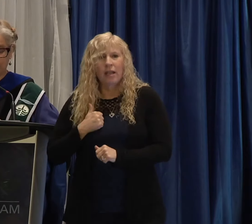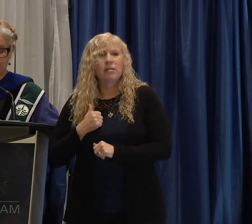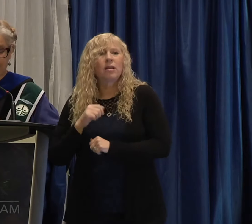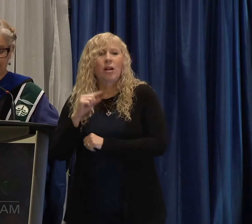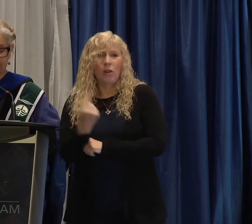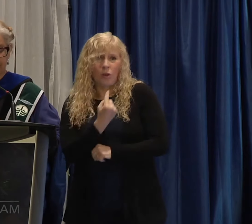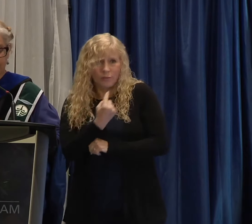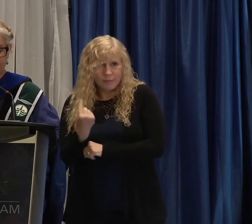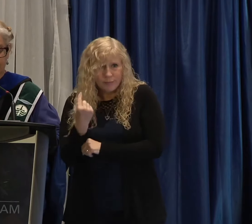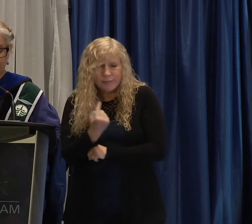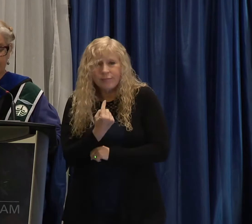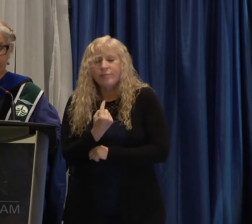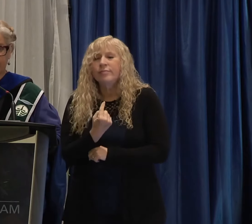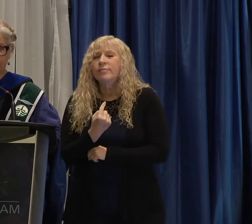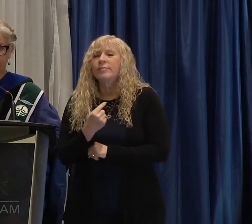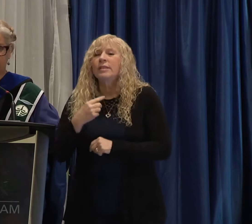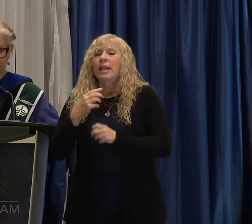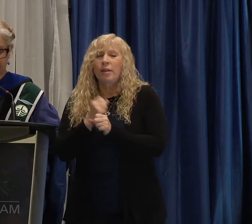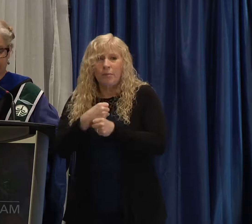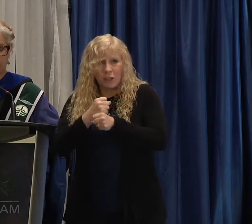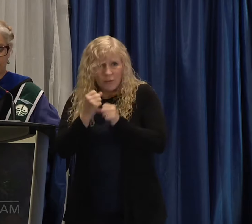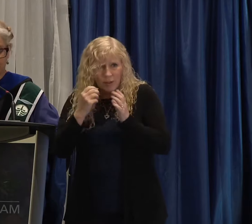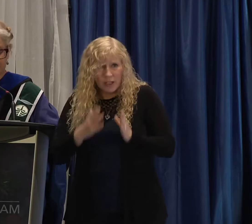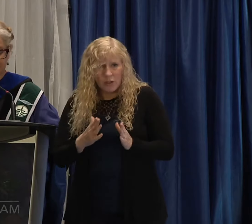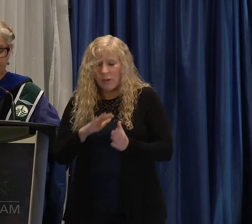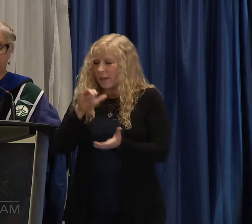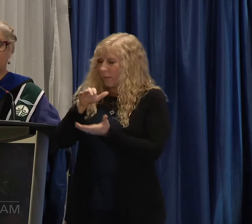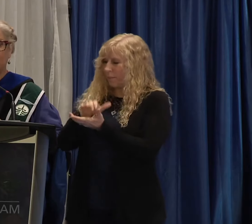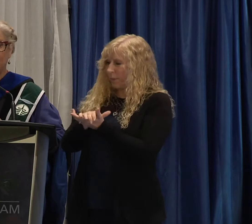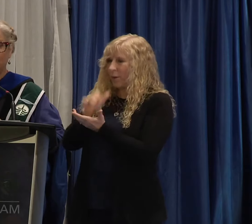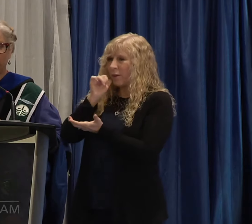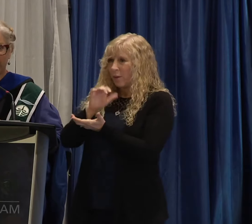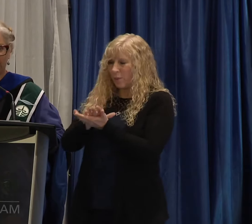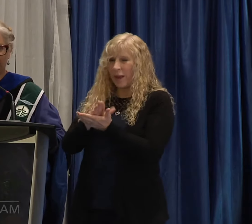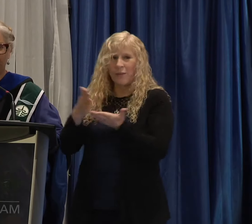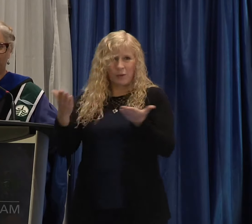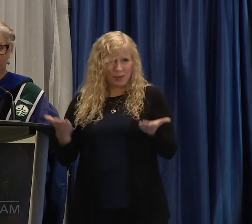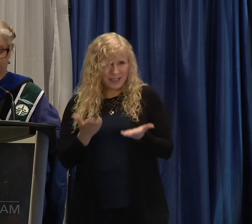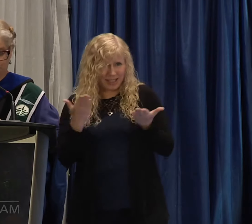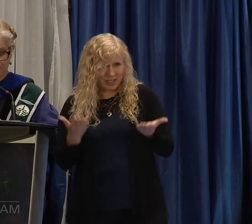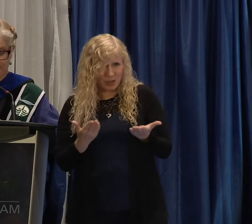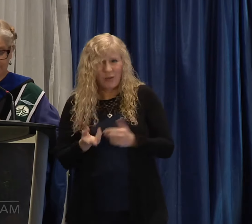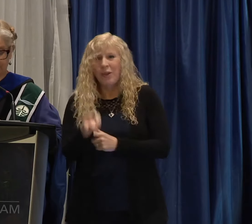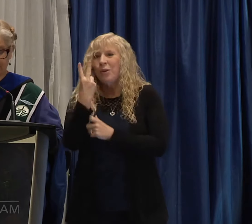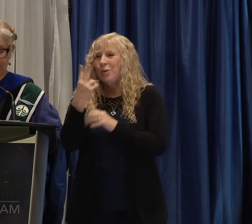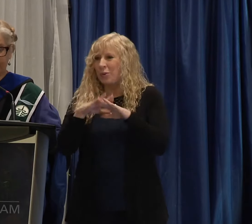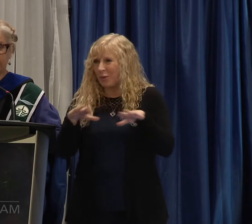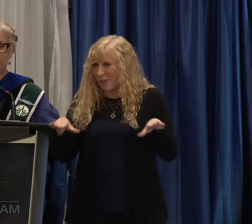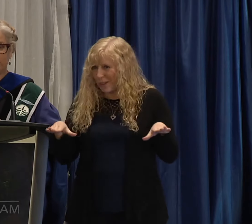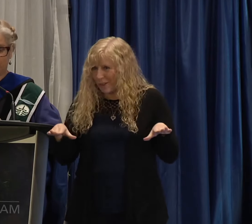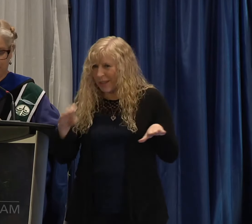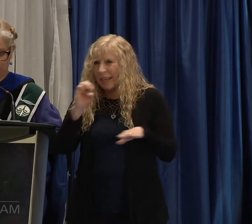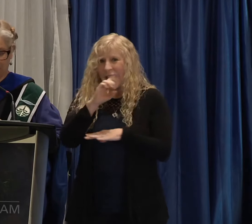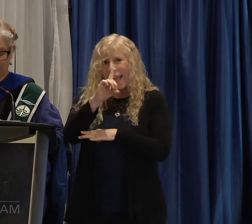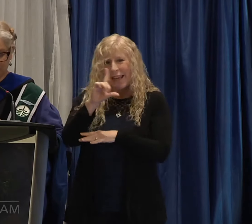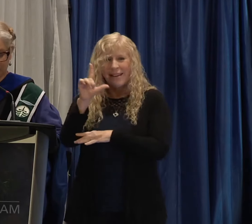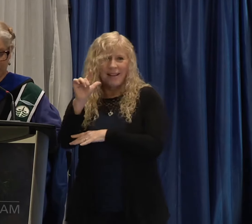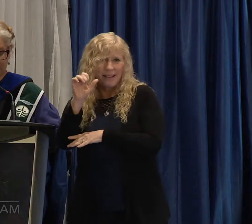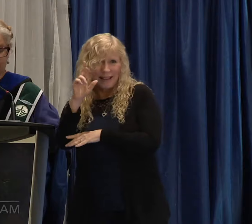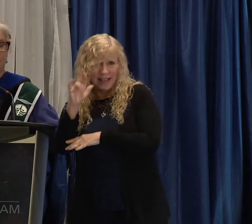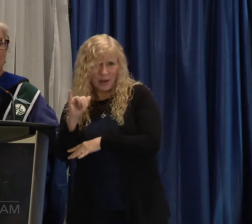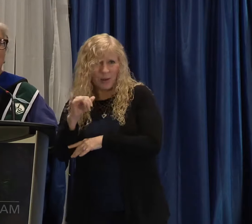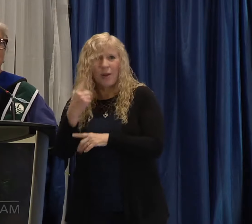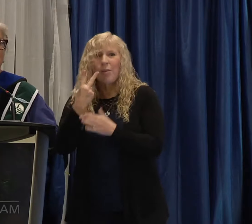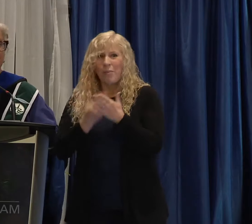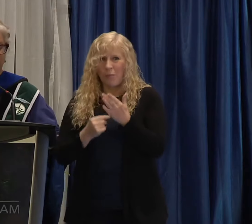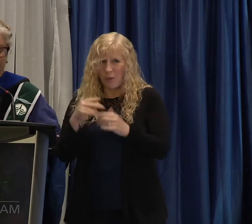Toronto, Max met and married Ivy Kosman, who is here. And he had two children with Ivy, Ed and Larry, who are also